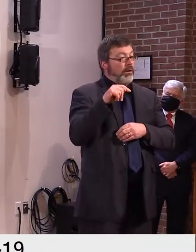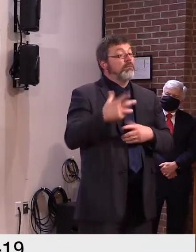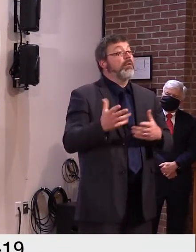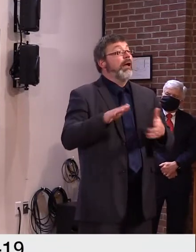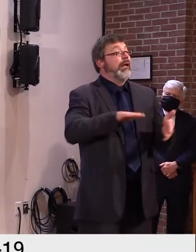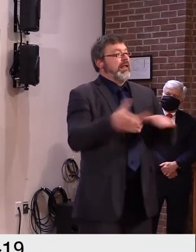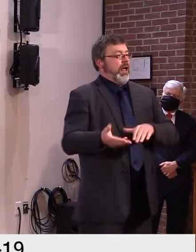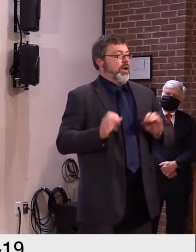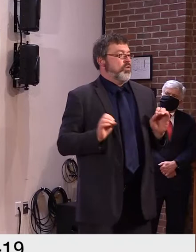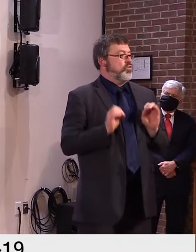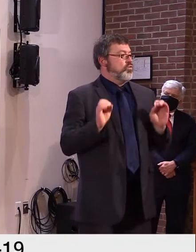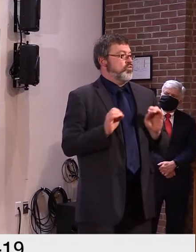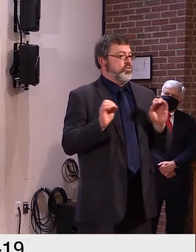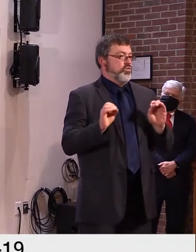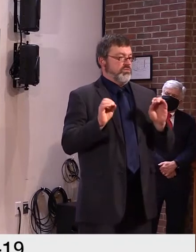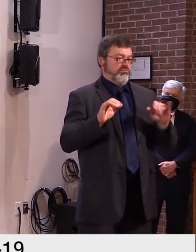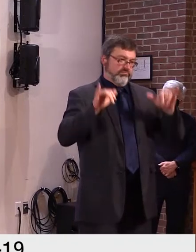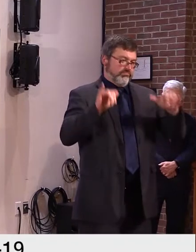previously.